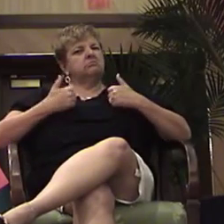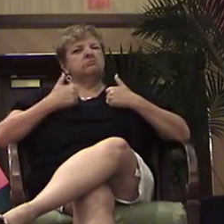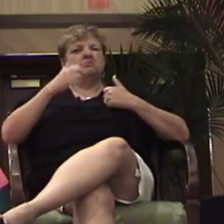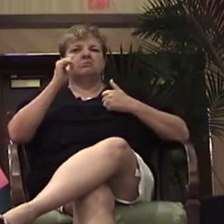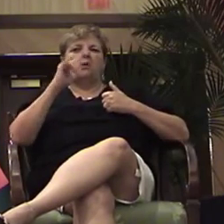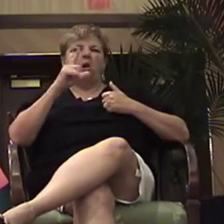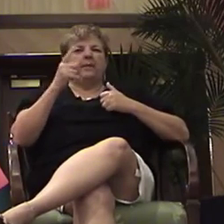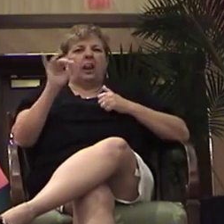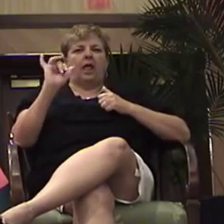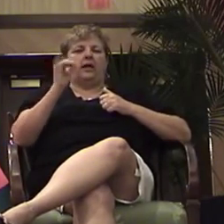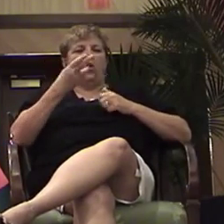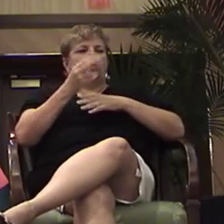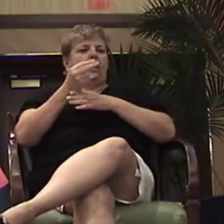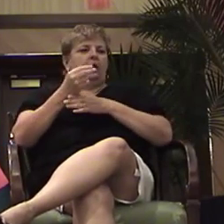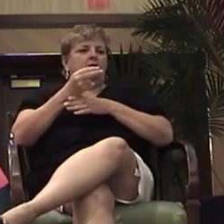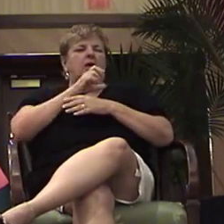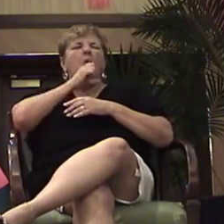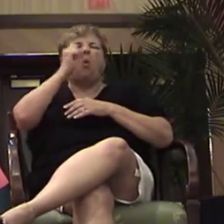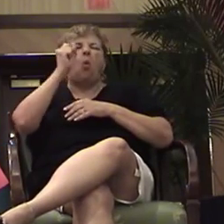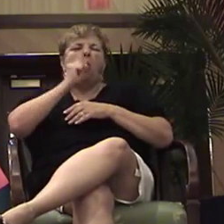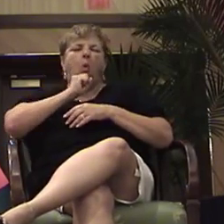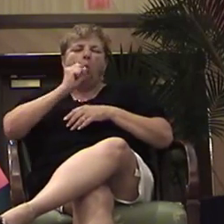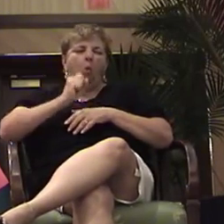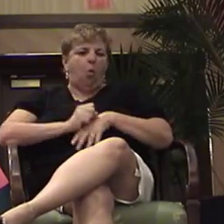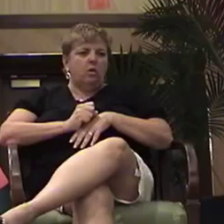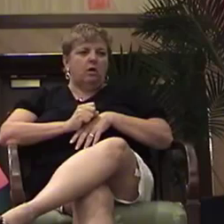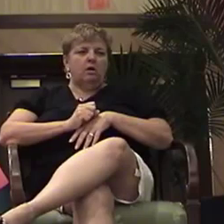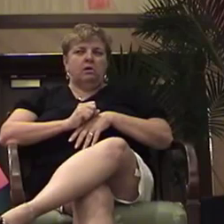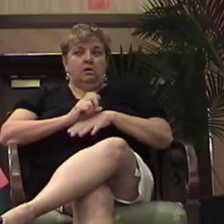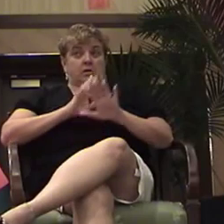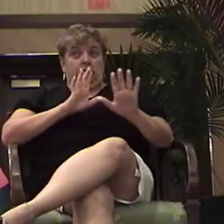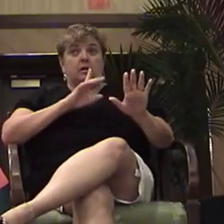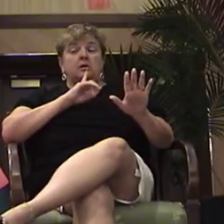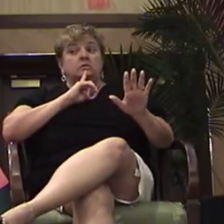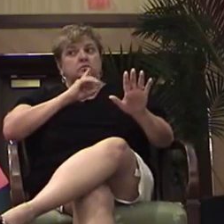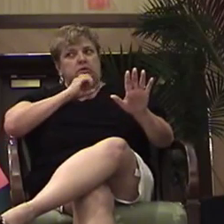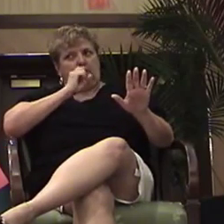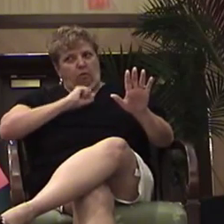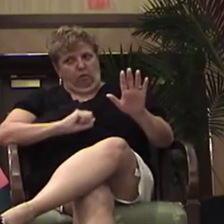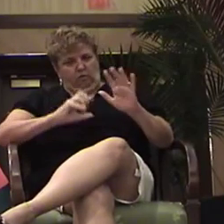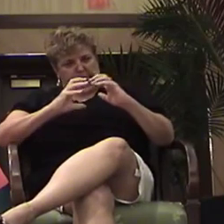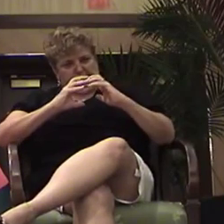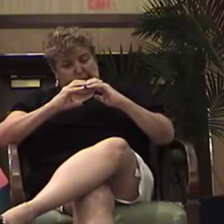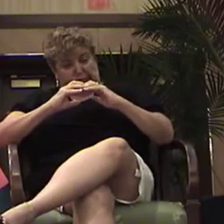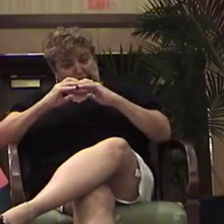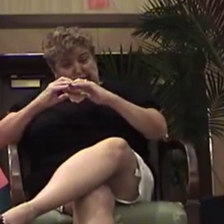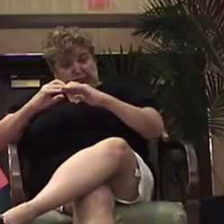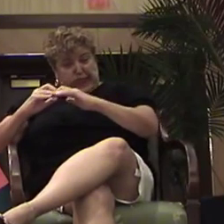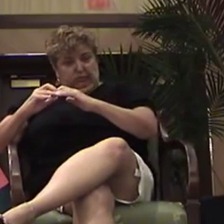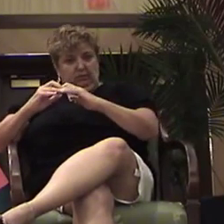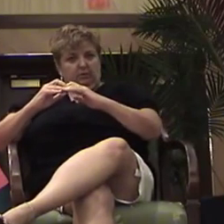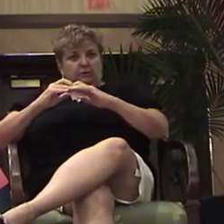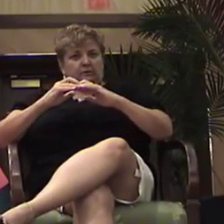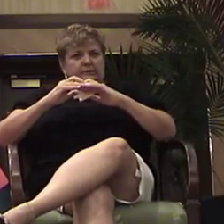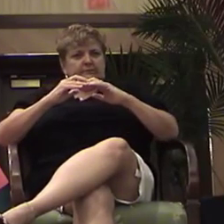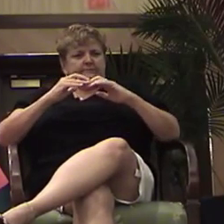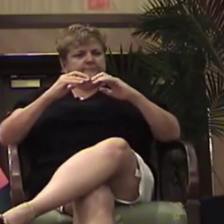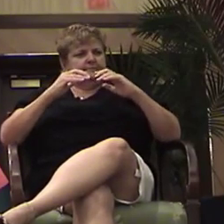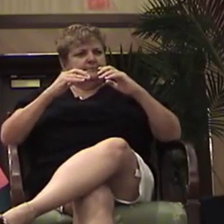And it was old. I mean, it was old. It had claws on